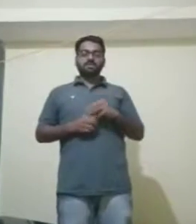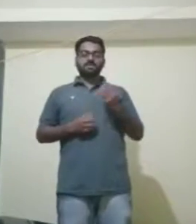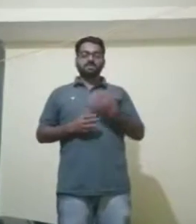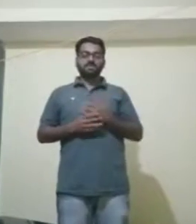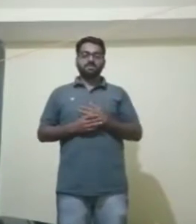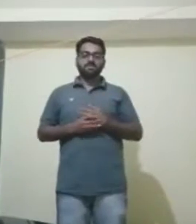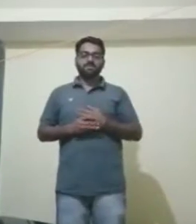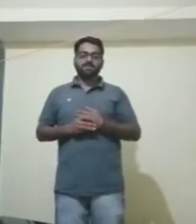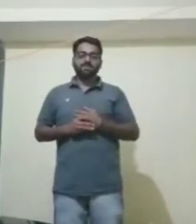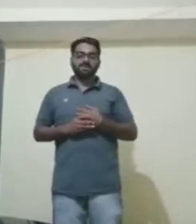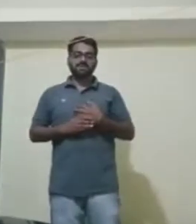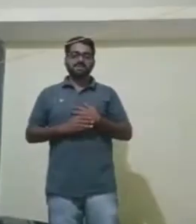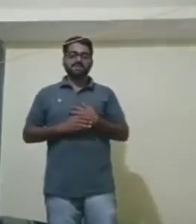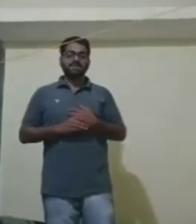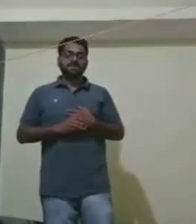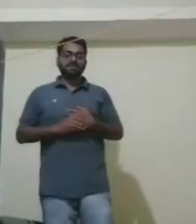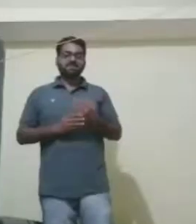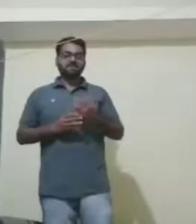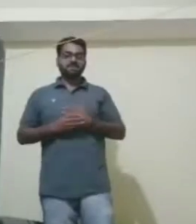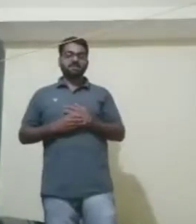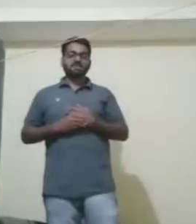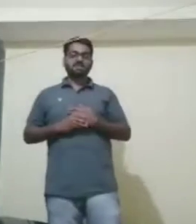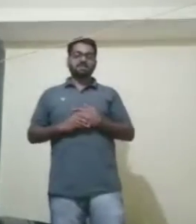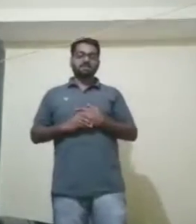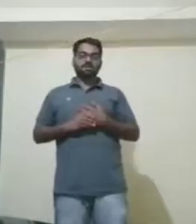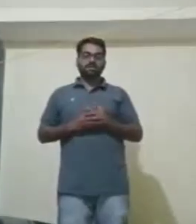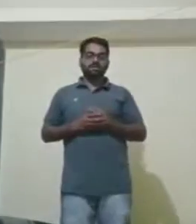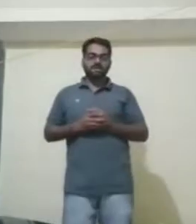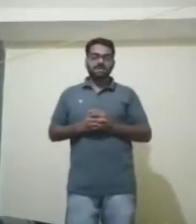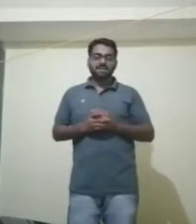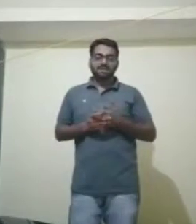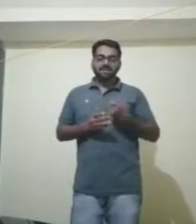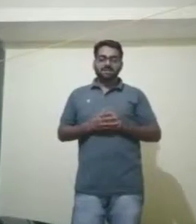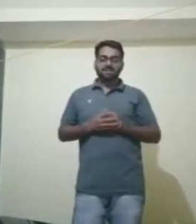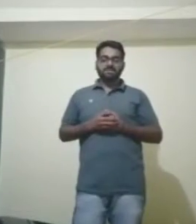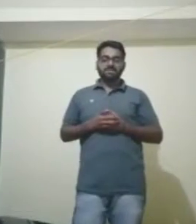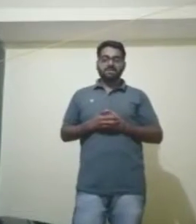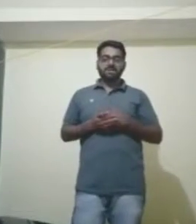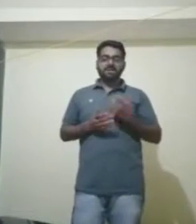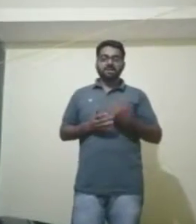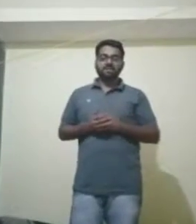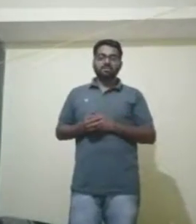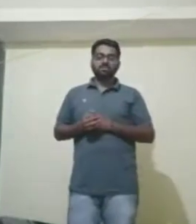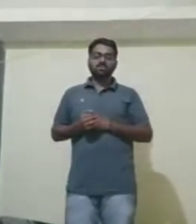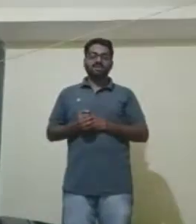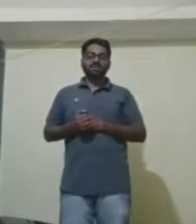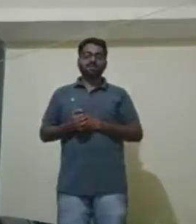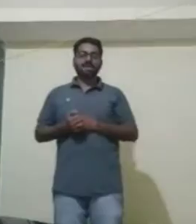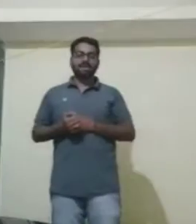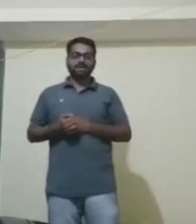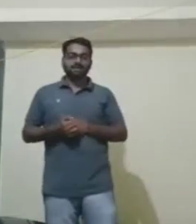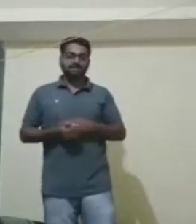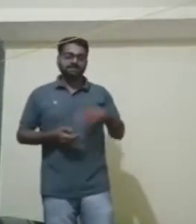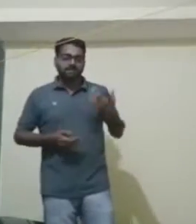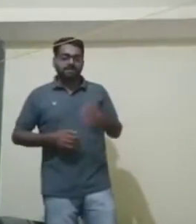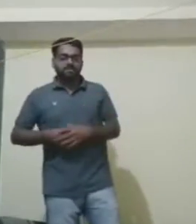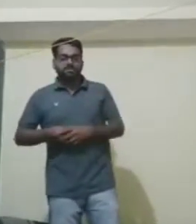operation performed on the string means the operation performed on the different character or more than one character.